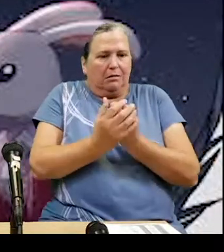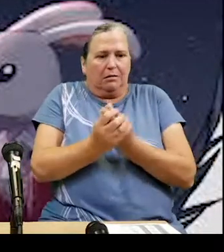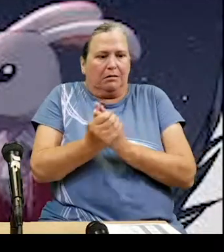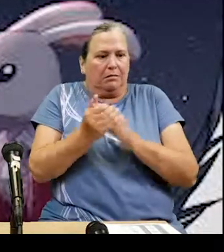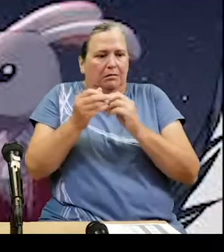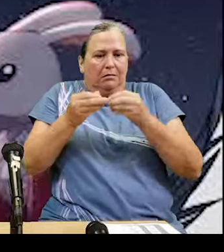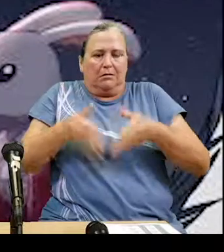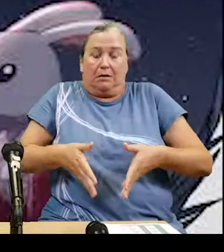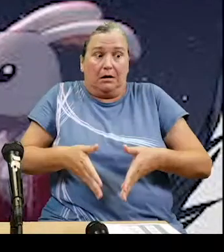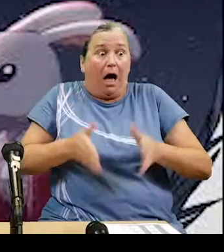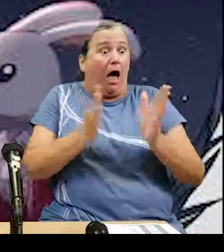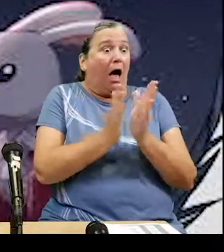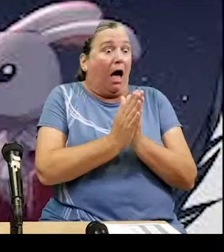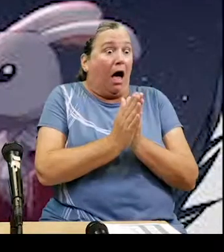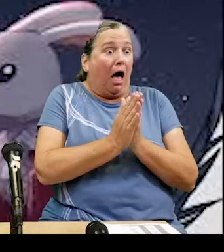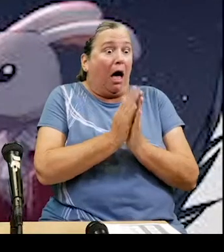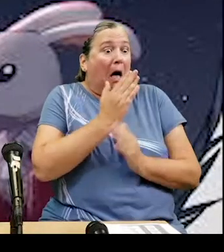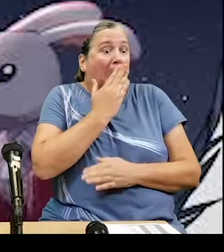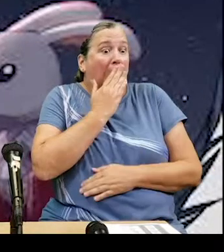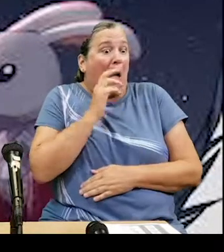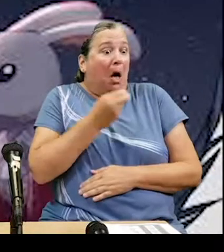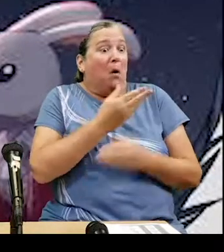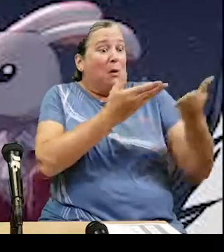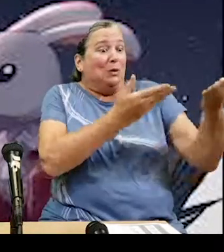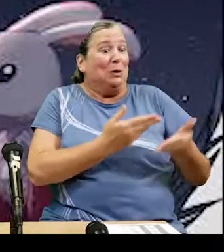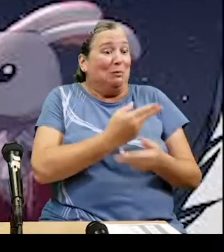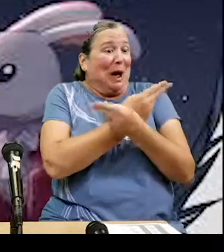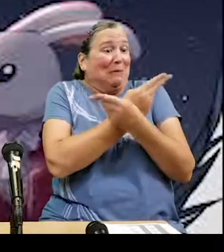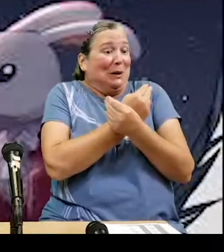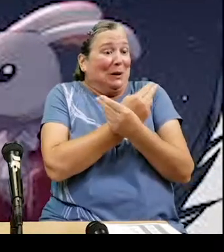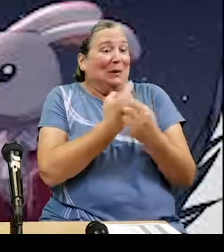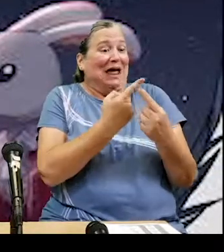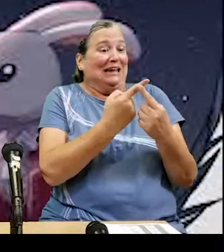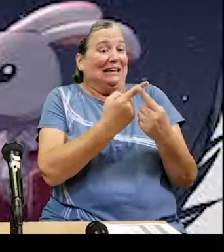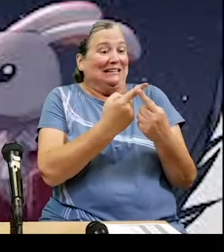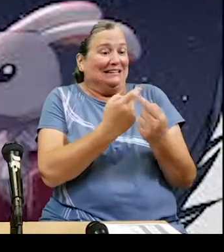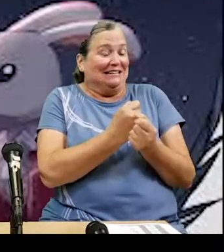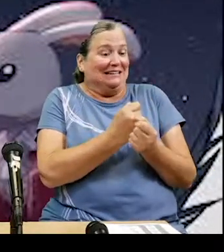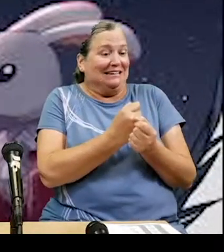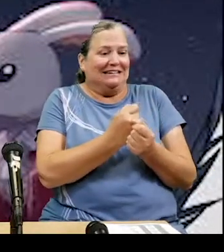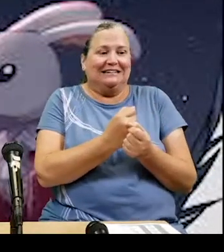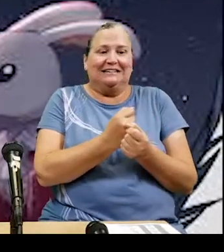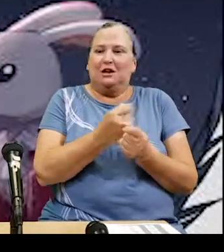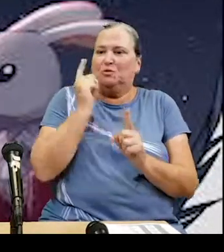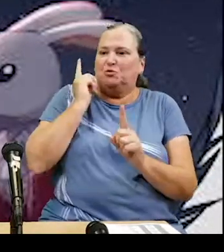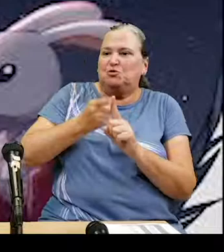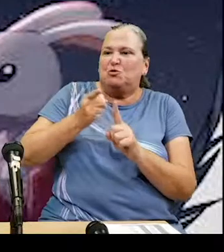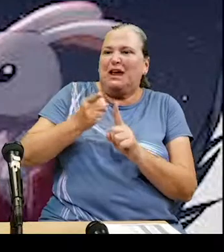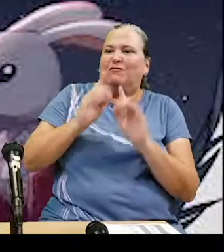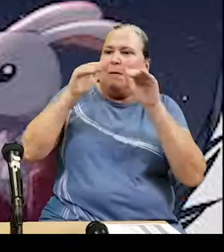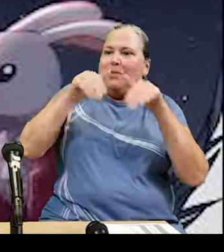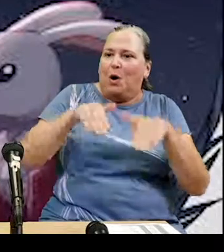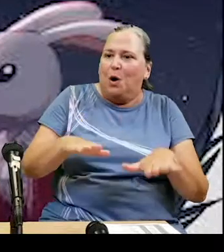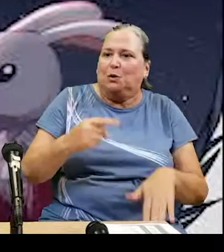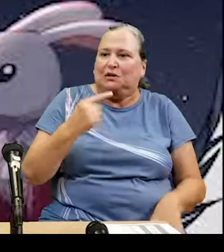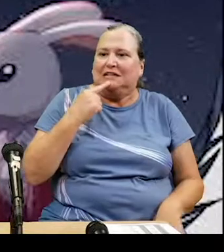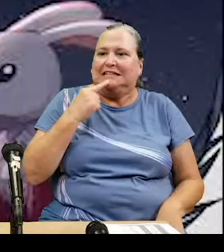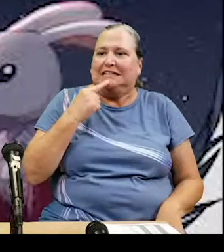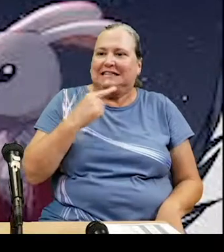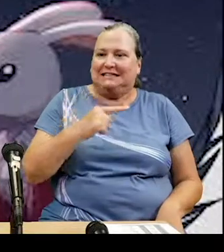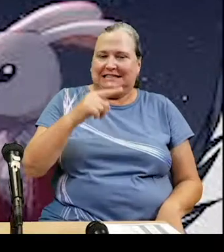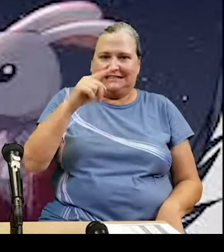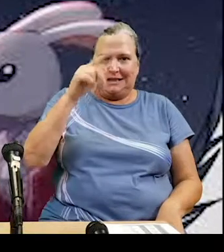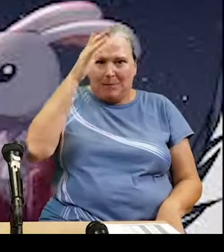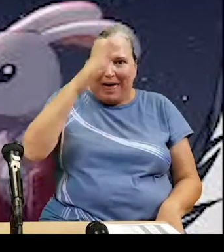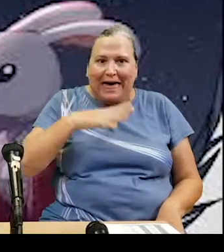together and said, "Oh, Lawrence, you've brung me a rabbit." "Direct from the sea," said Lawrence. He took Edward off his shoulders and stood him up on the